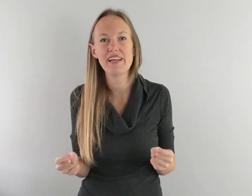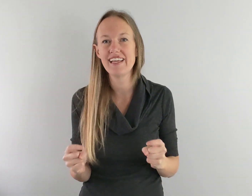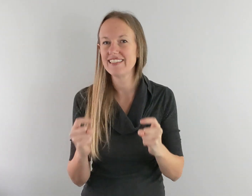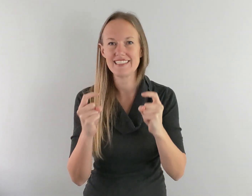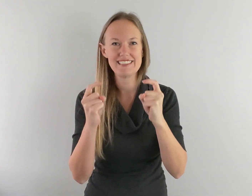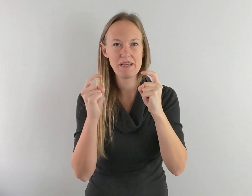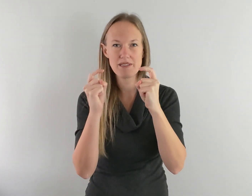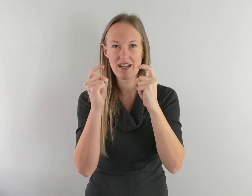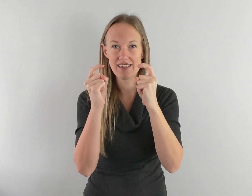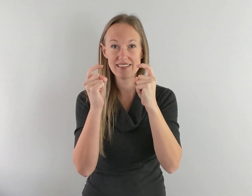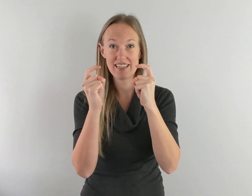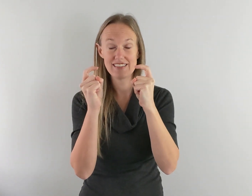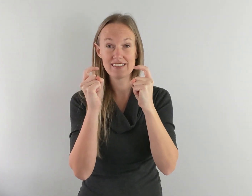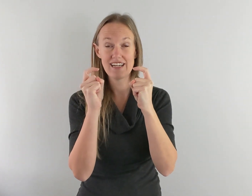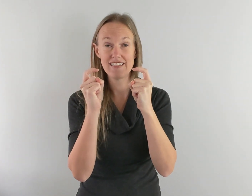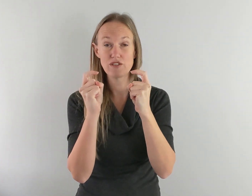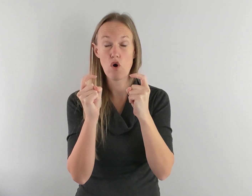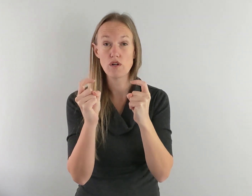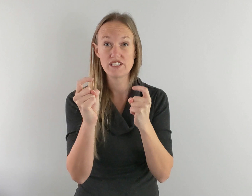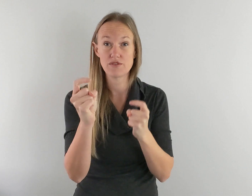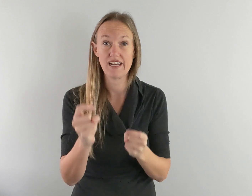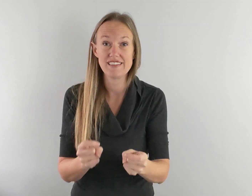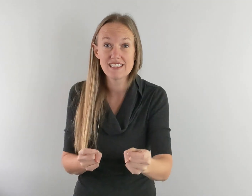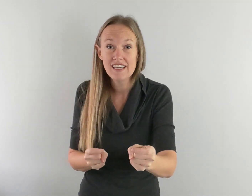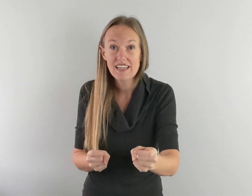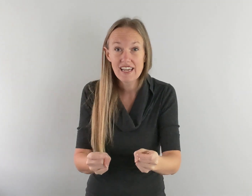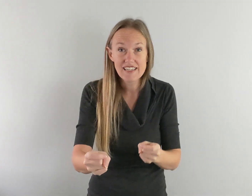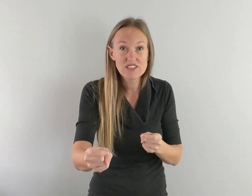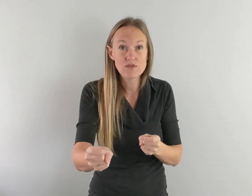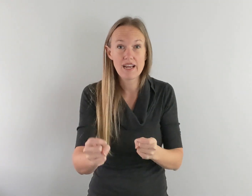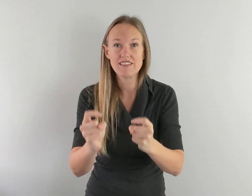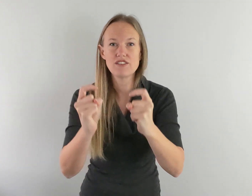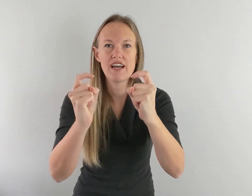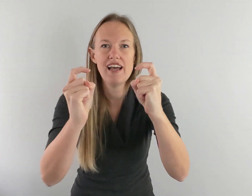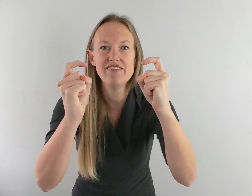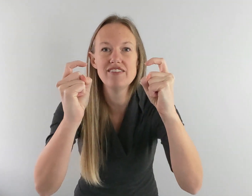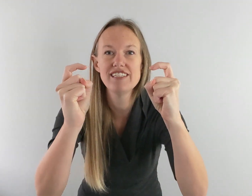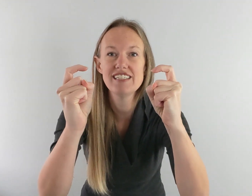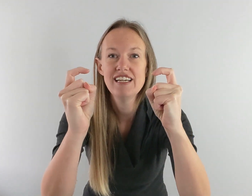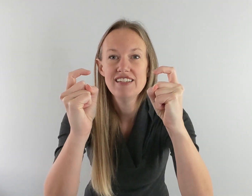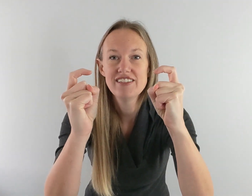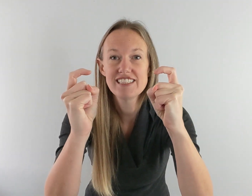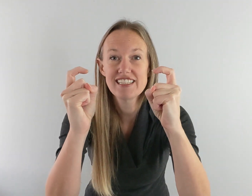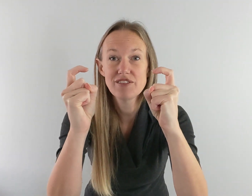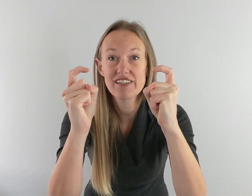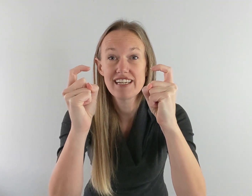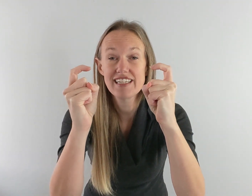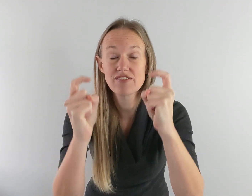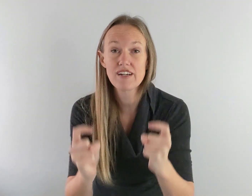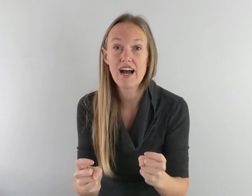reigning, it's the same sign as horses' reins. Okay, so reign. So you kind of have your fist like this with your index finger up,